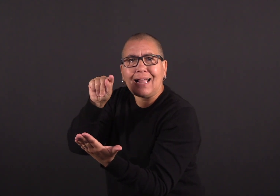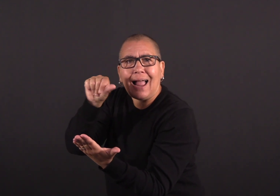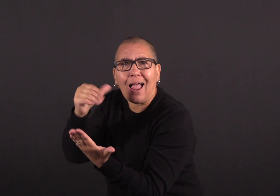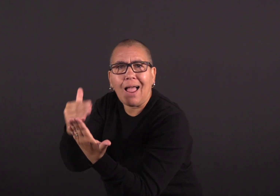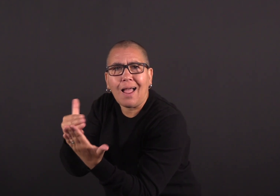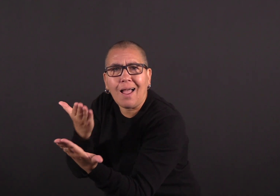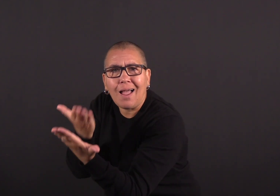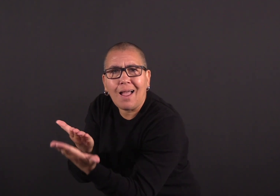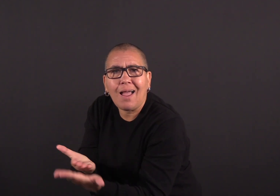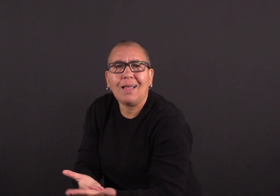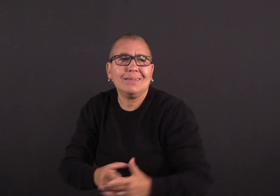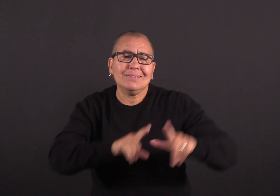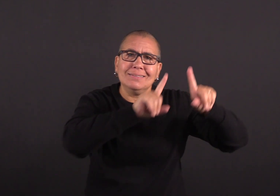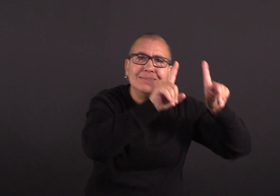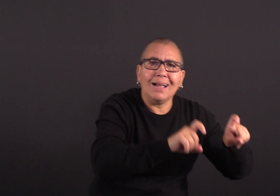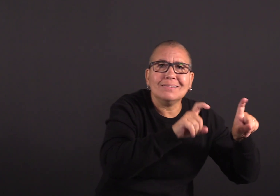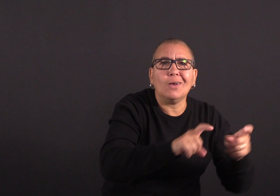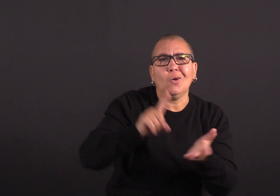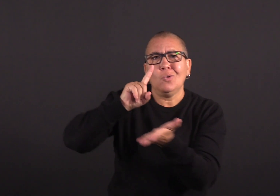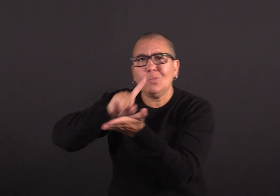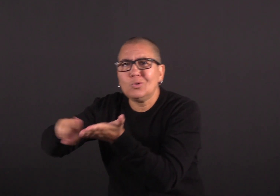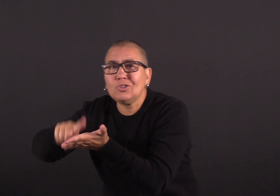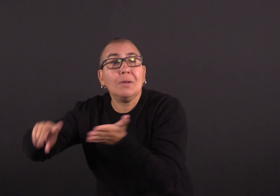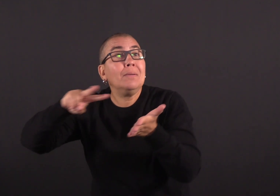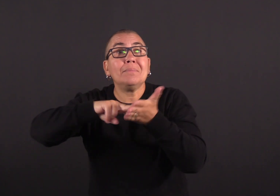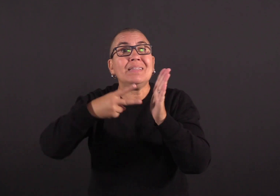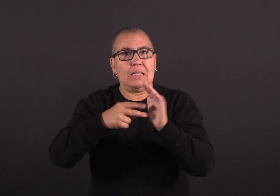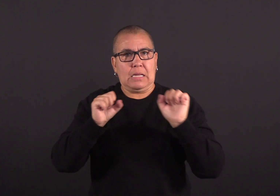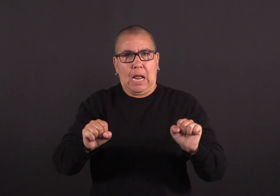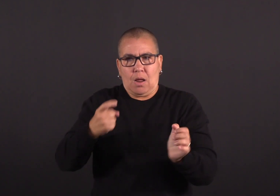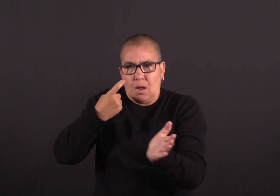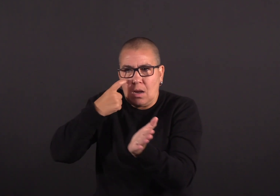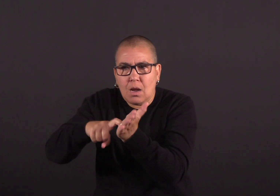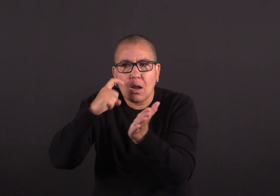these conditions early, we can help connect infants and their families with